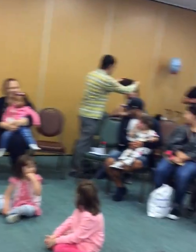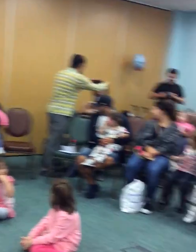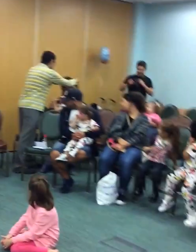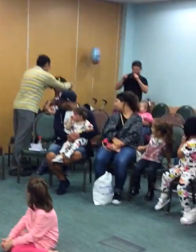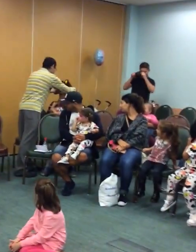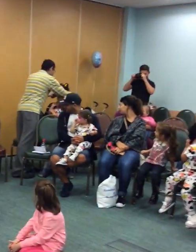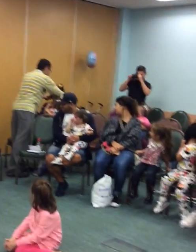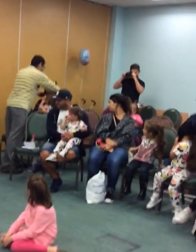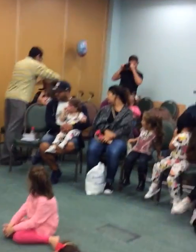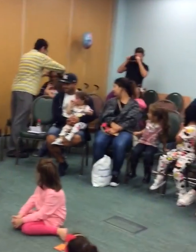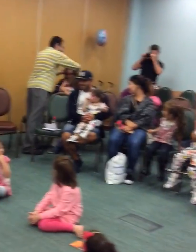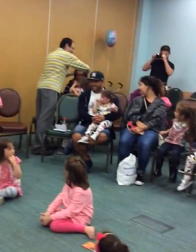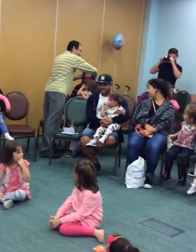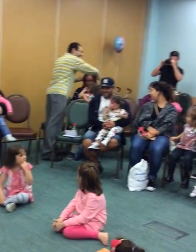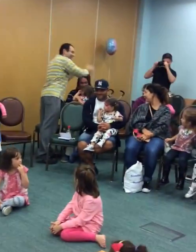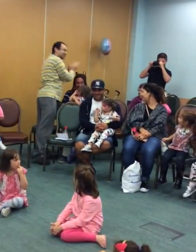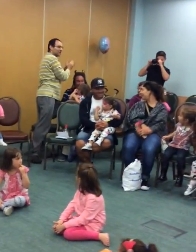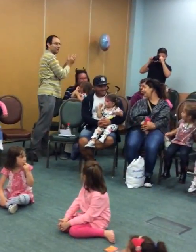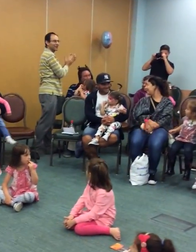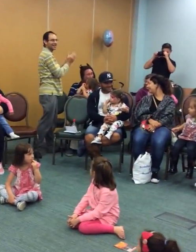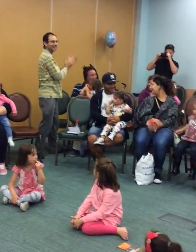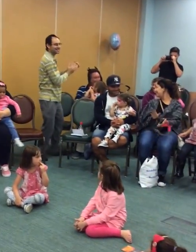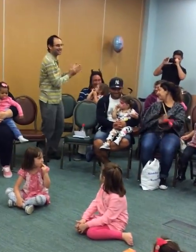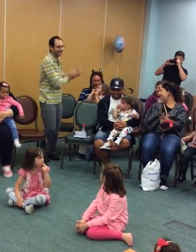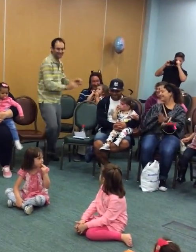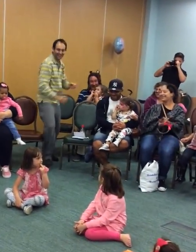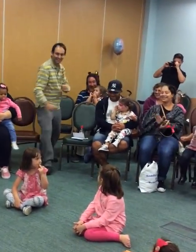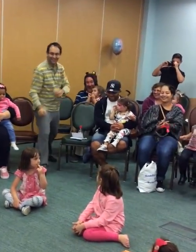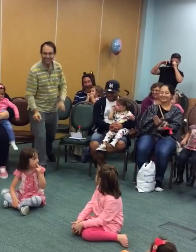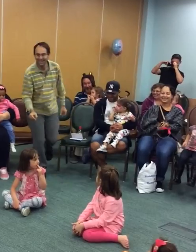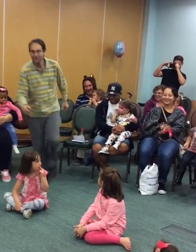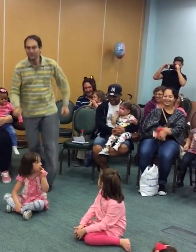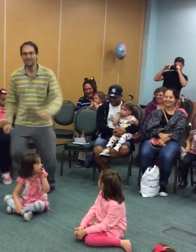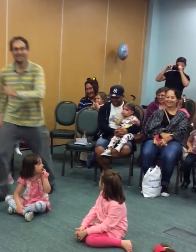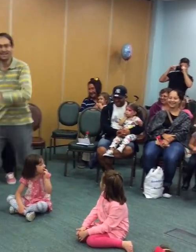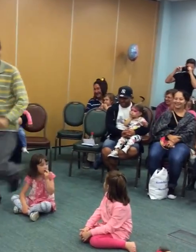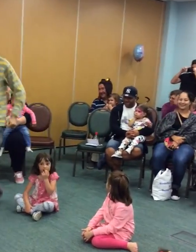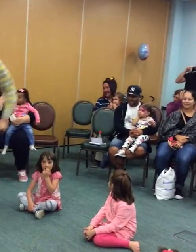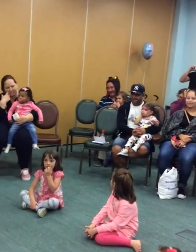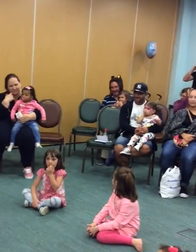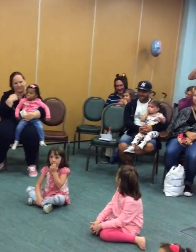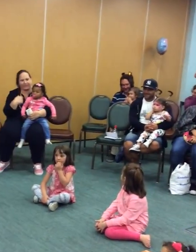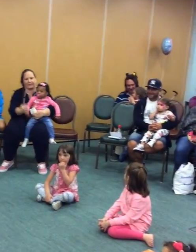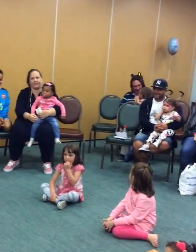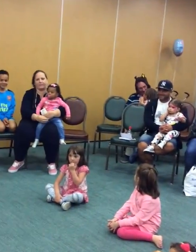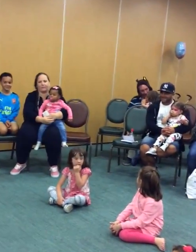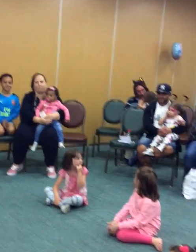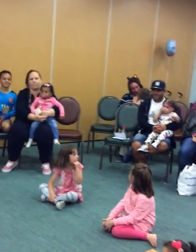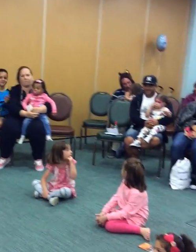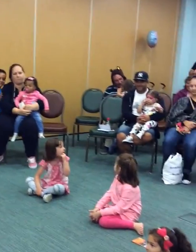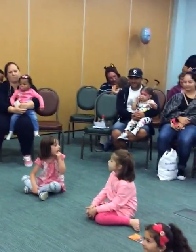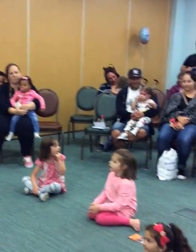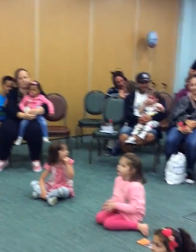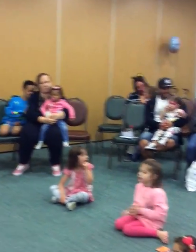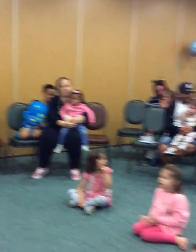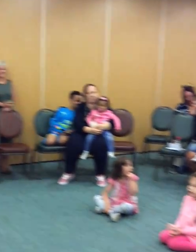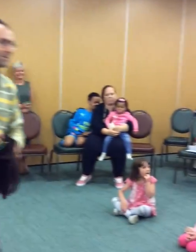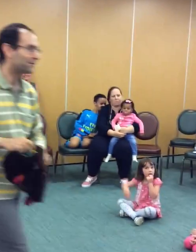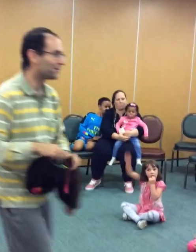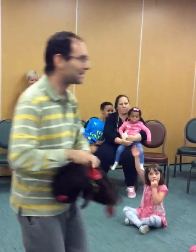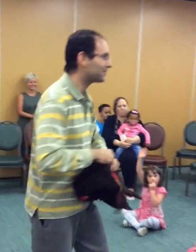Grandad, she's not keen, but you're on. There we go. Let's hear it for Grandad. Nearly there. We'll do some reading in a minute. Number